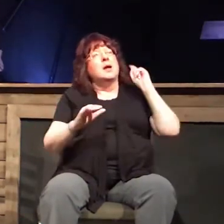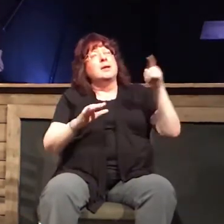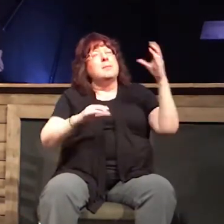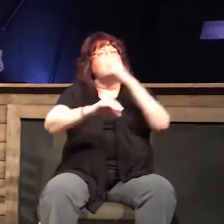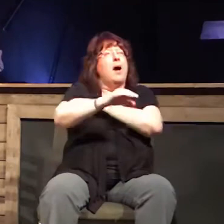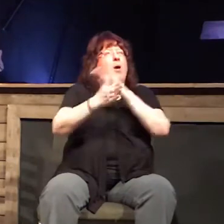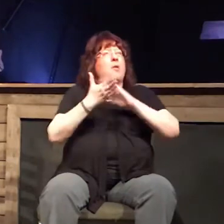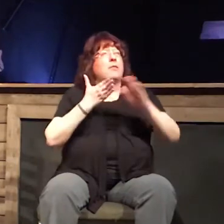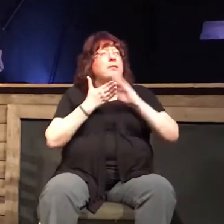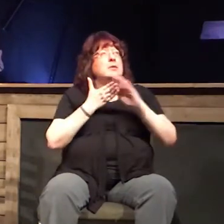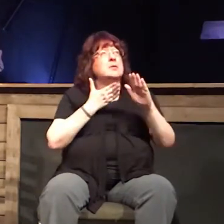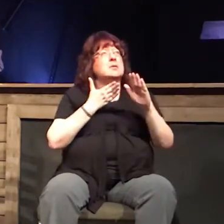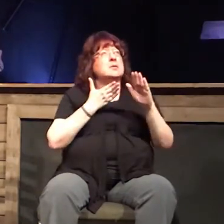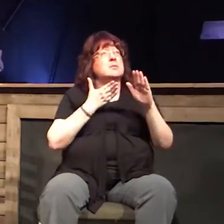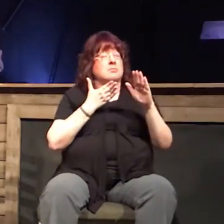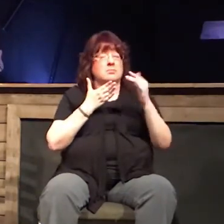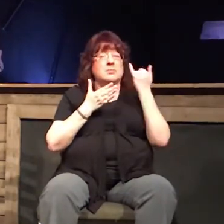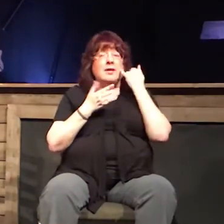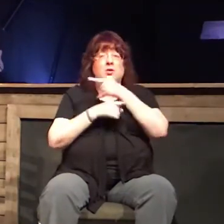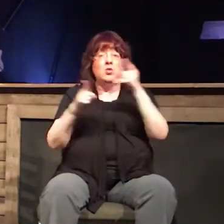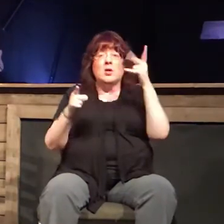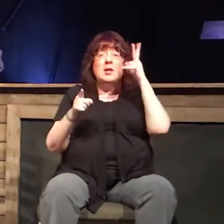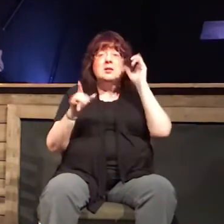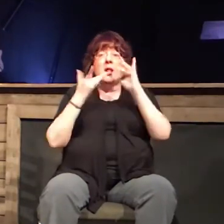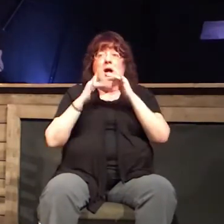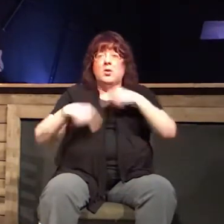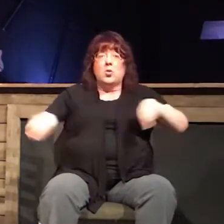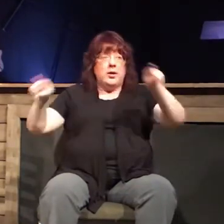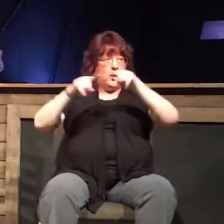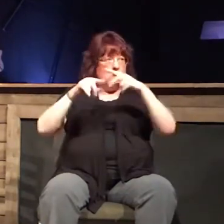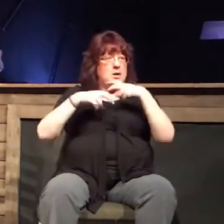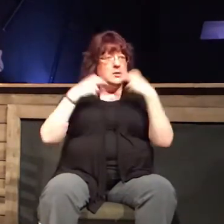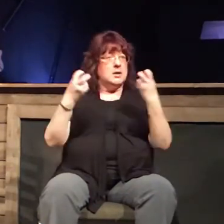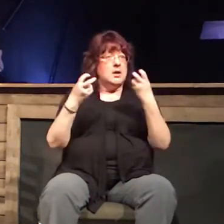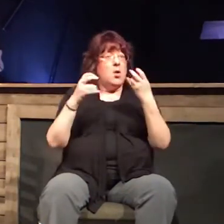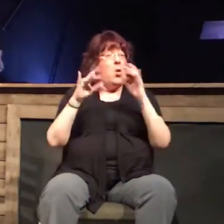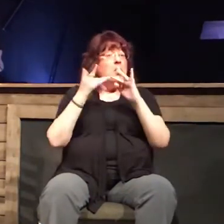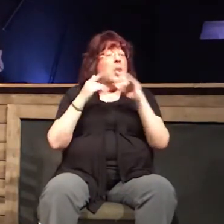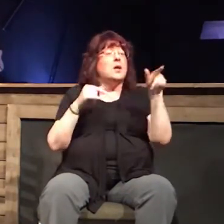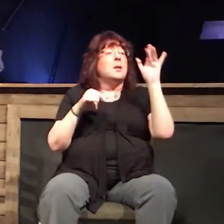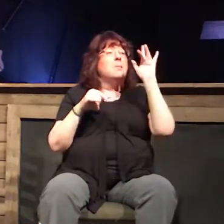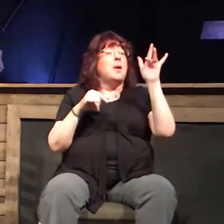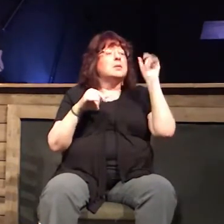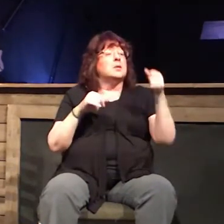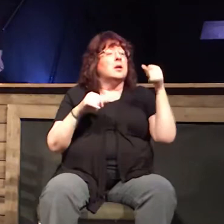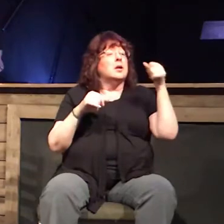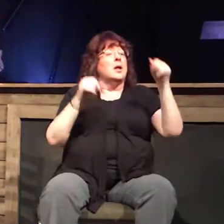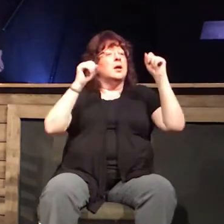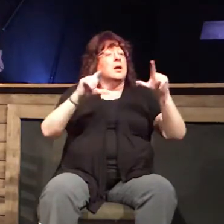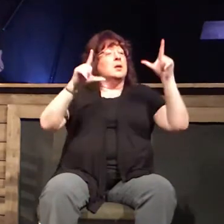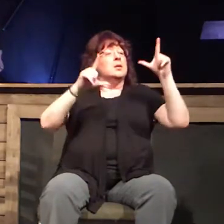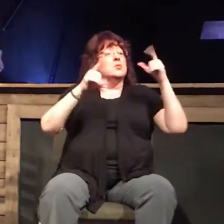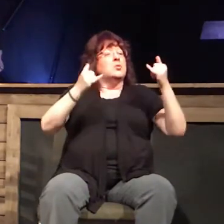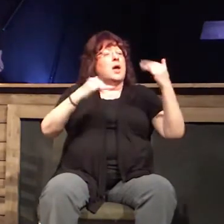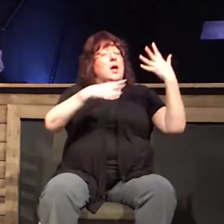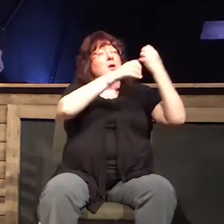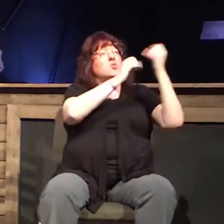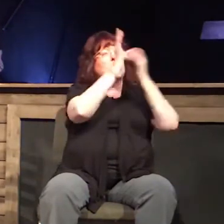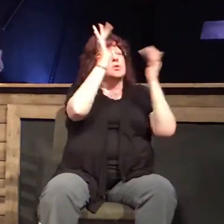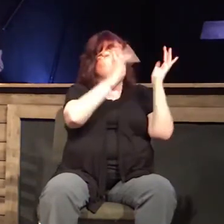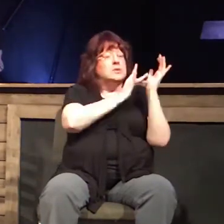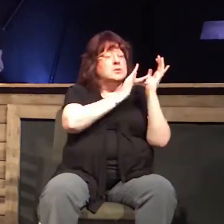your power and your forgiveness. If that's you listening online or sitting here in this room, and those of you online, there's a button you can click that says, today I put my trust in